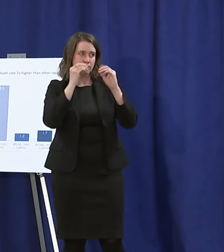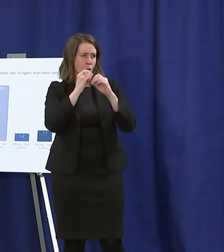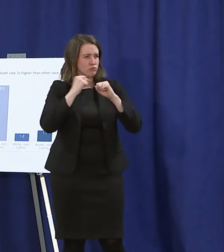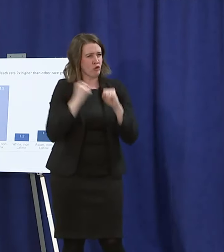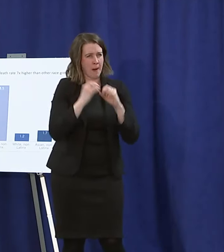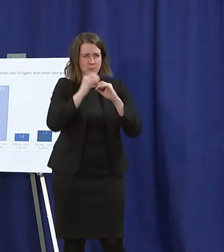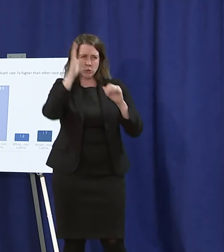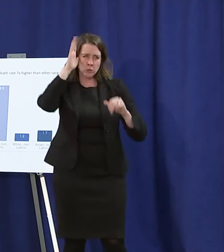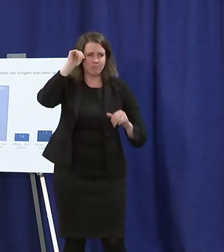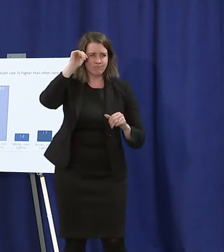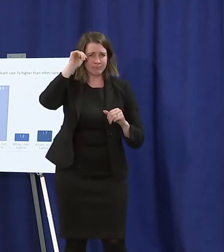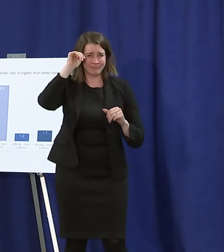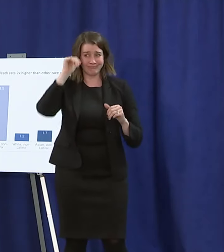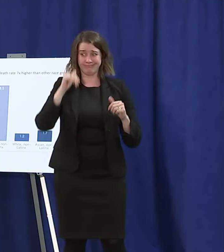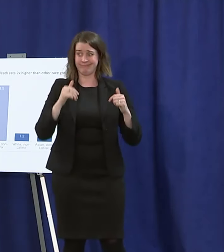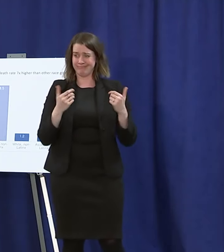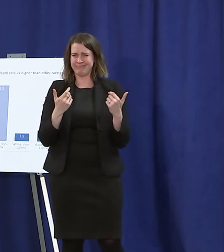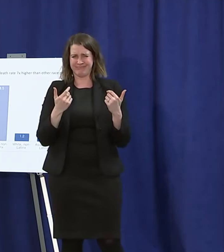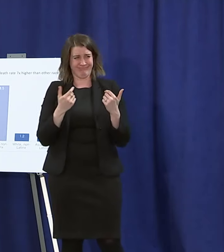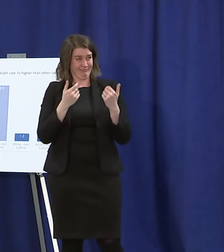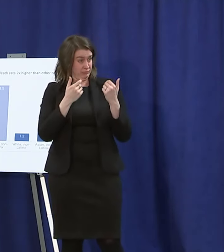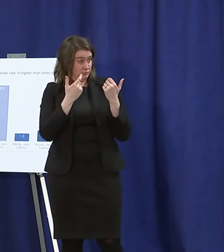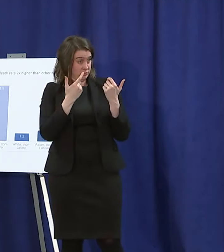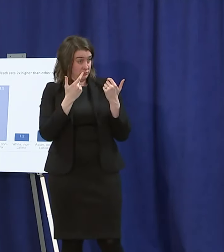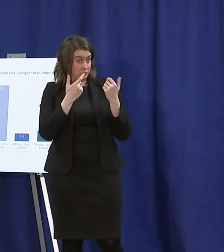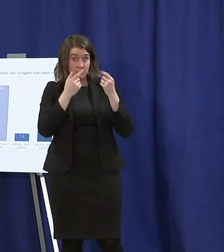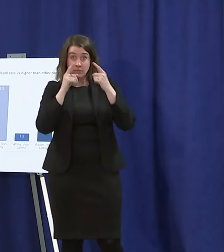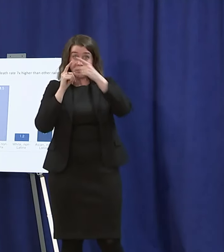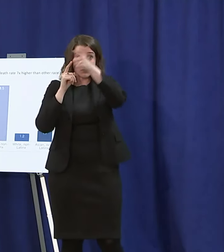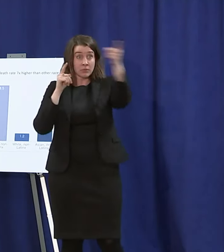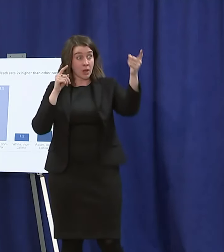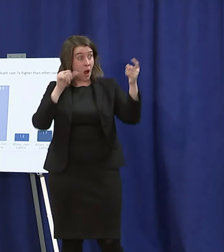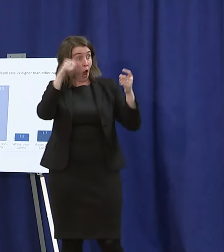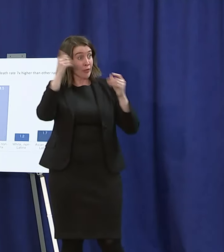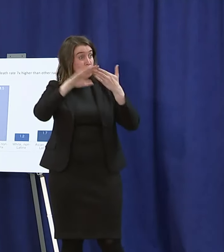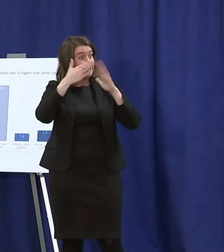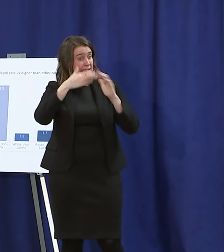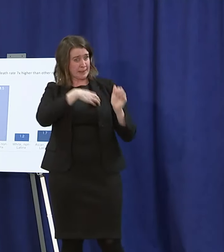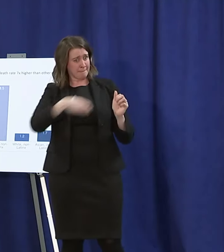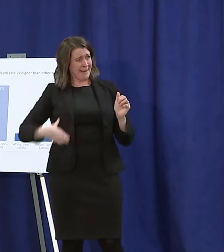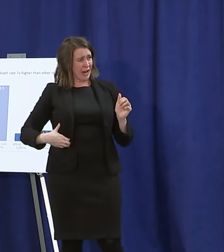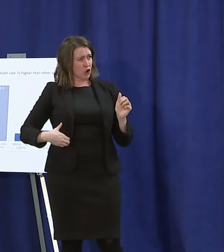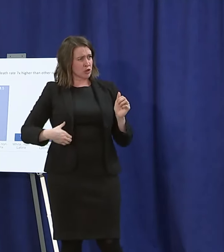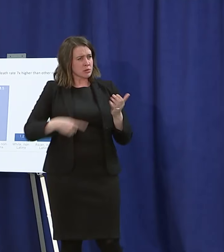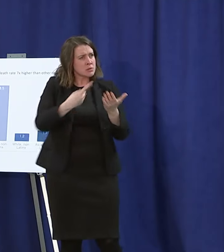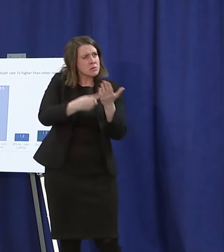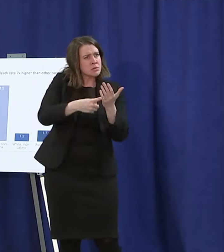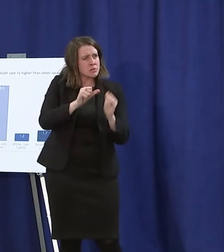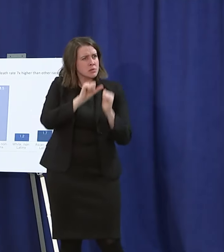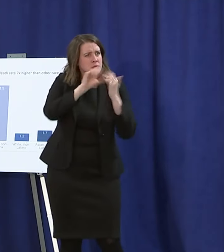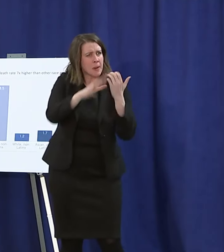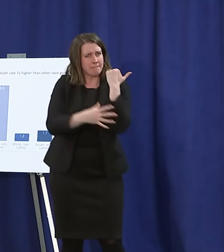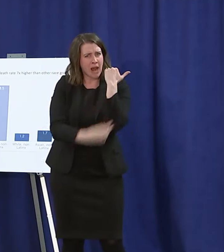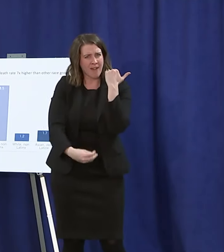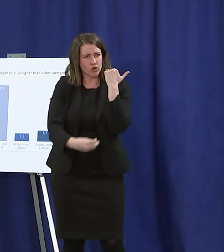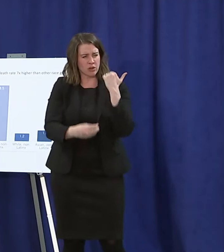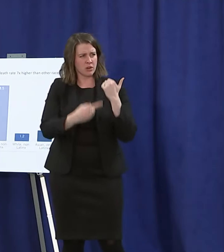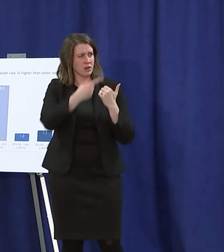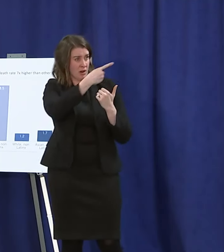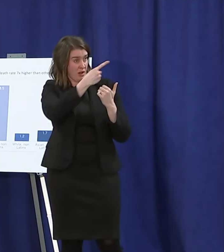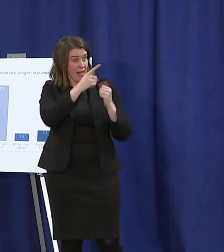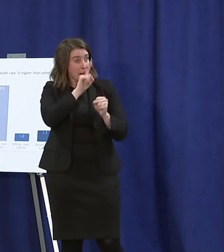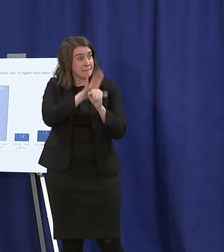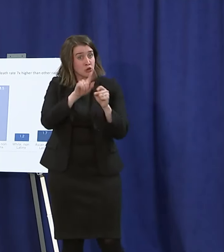city in the country or a mayor of any size talk about poverty and make a commitment to try to eliminate